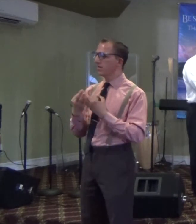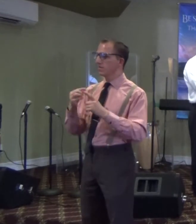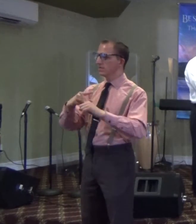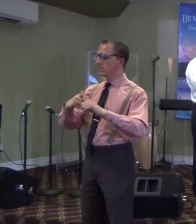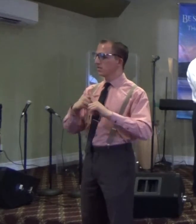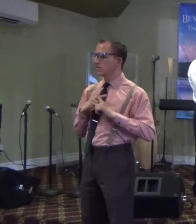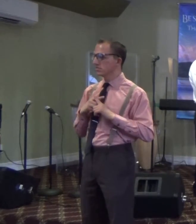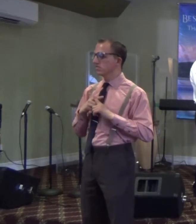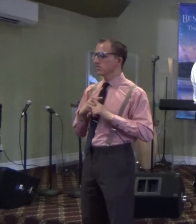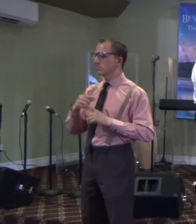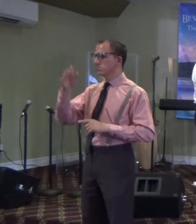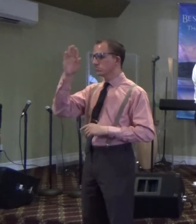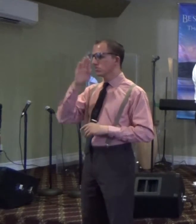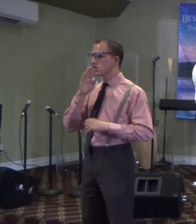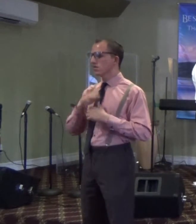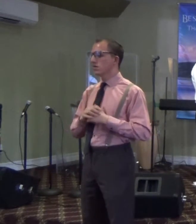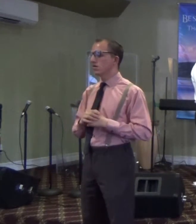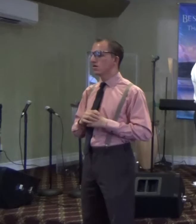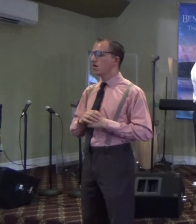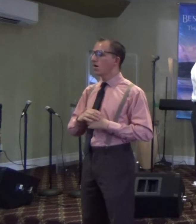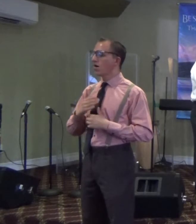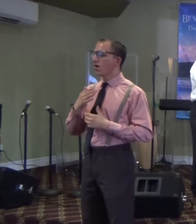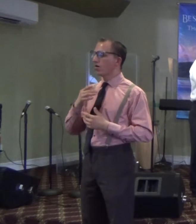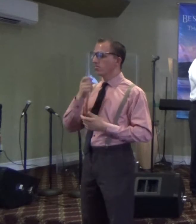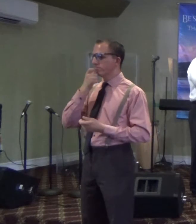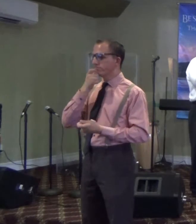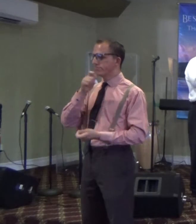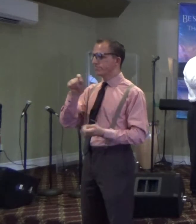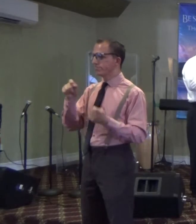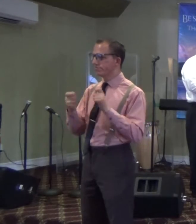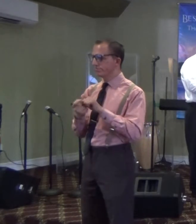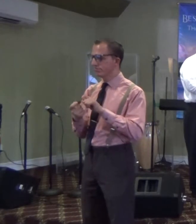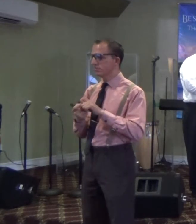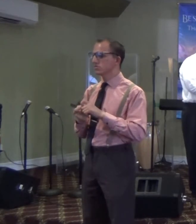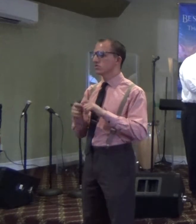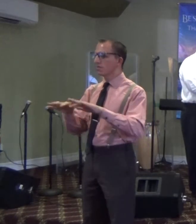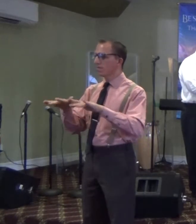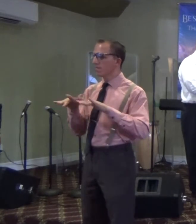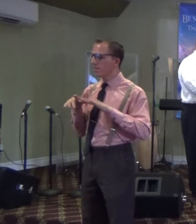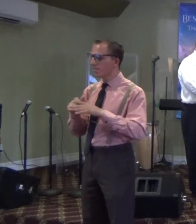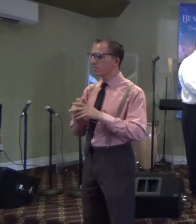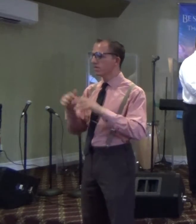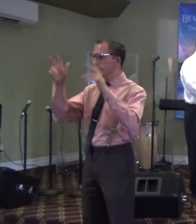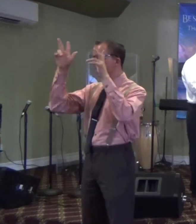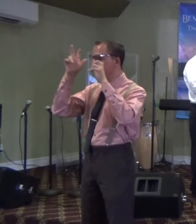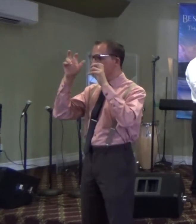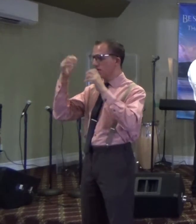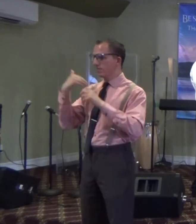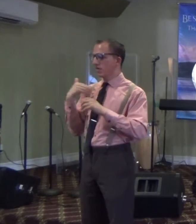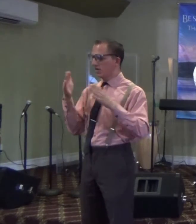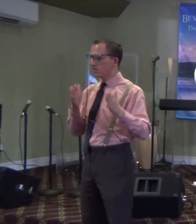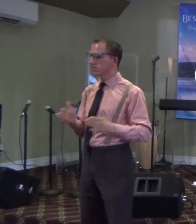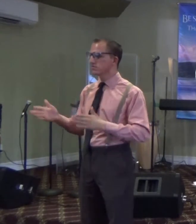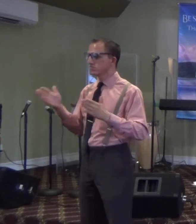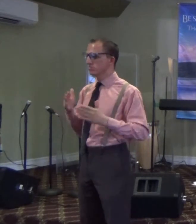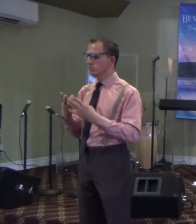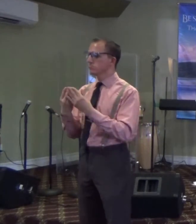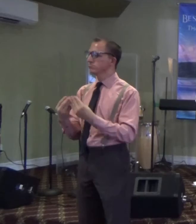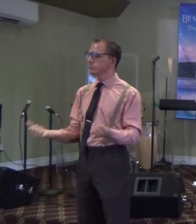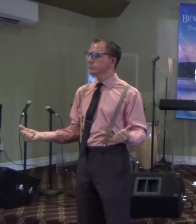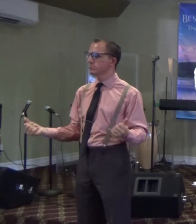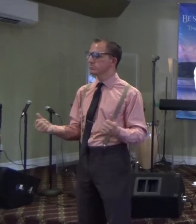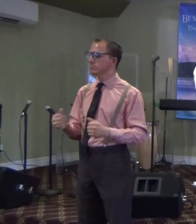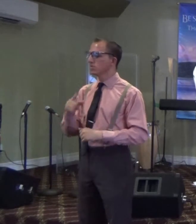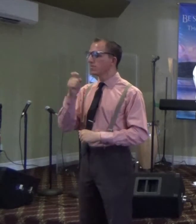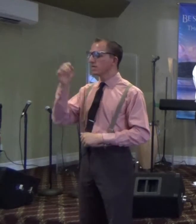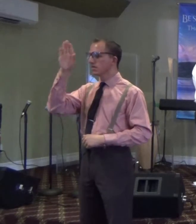The whole family. Todas las maldiciones All the curses que el mundo de las tinieblas that the world que habían arrojado sobre that